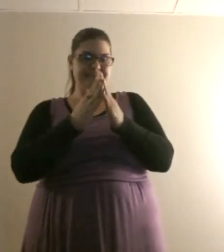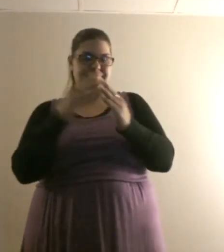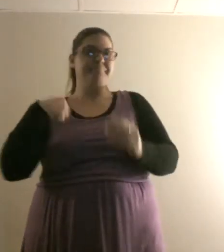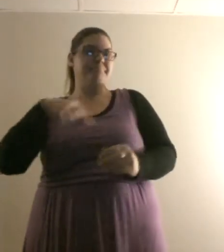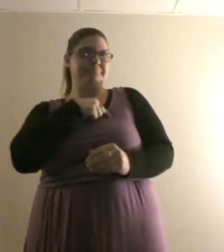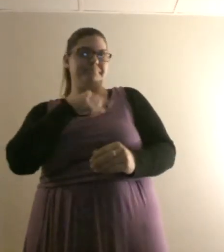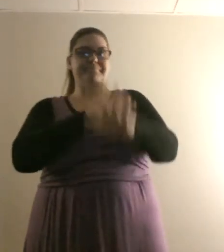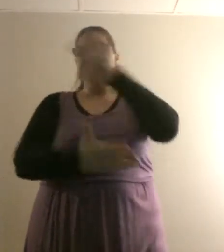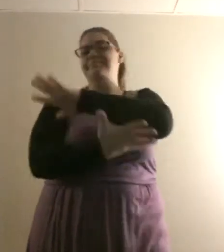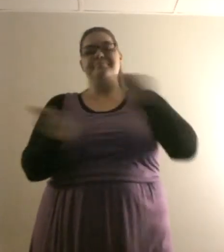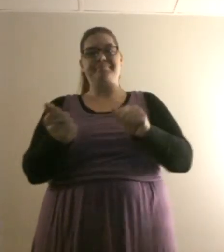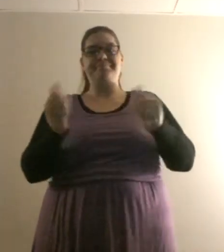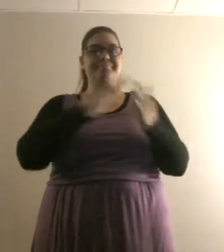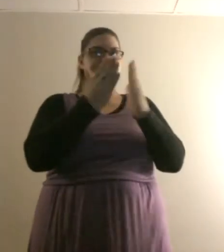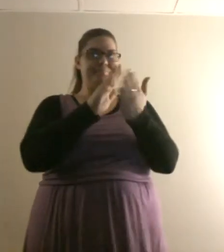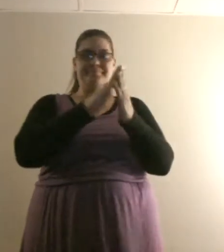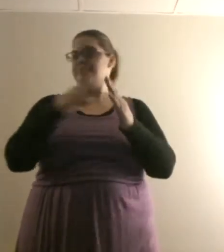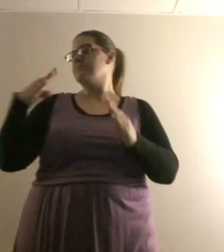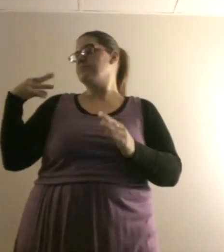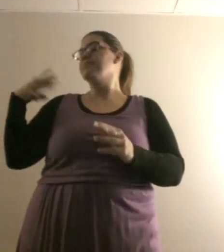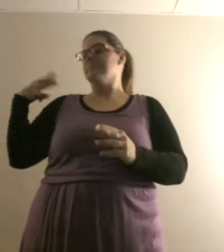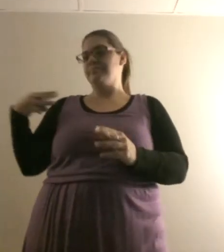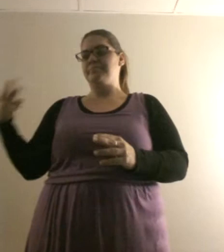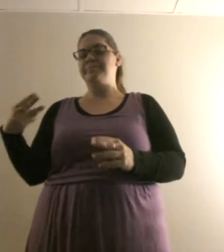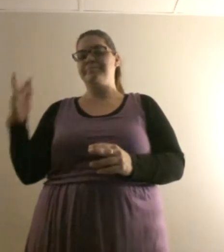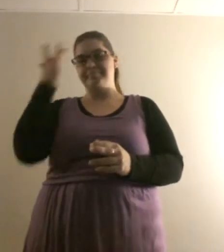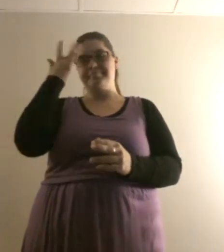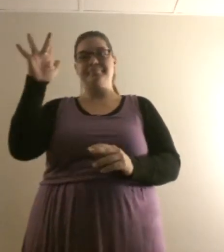very smart, and he let them leave. So it saved the city of Boston.